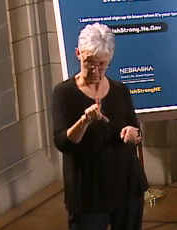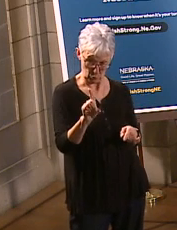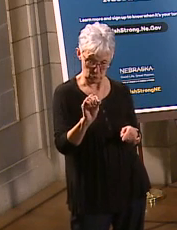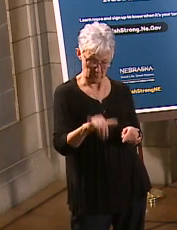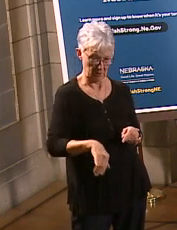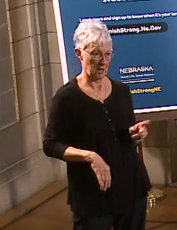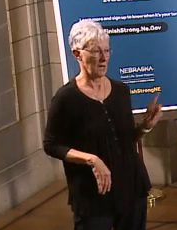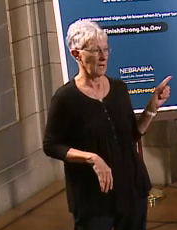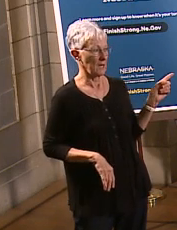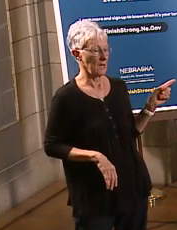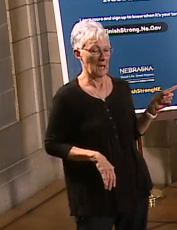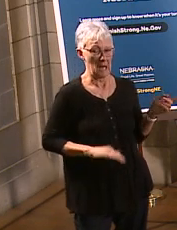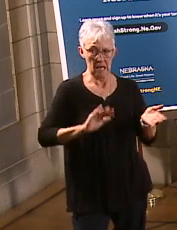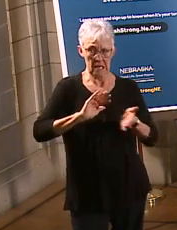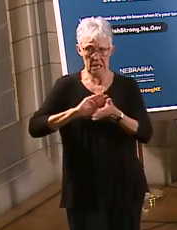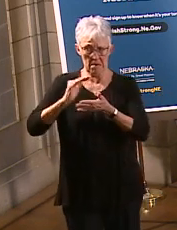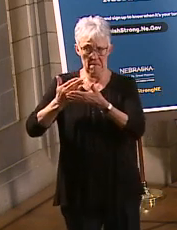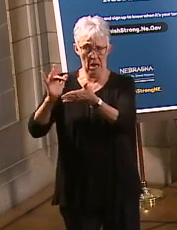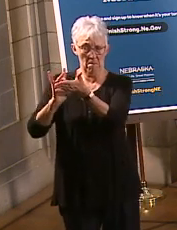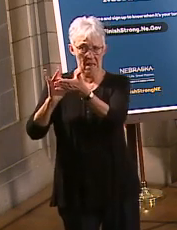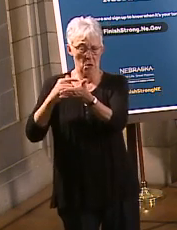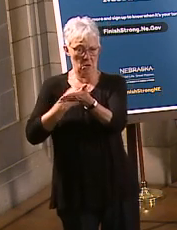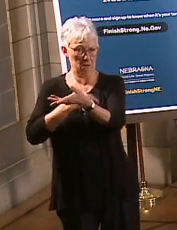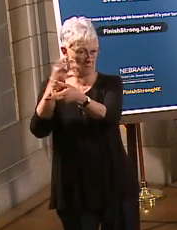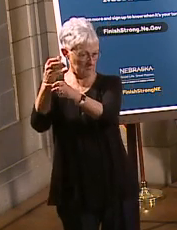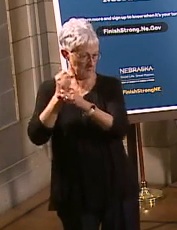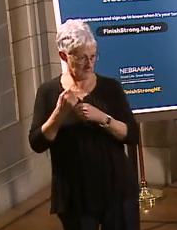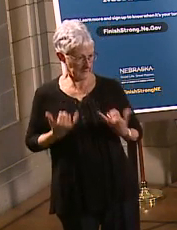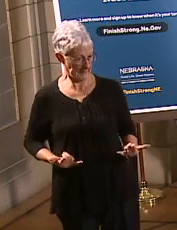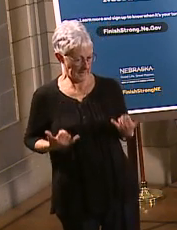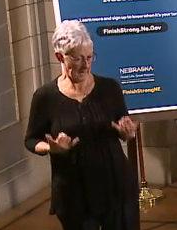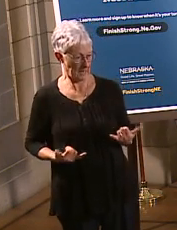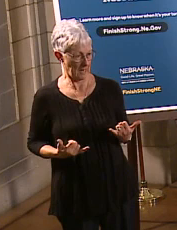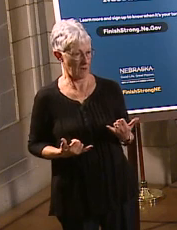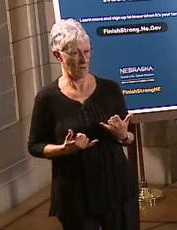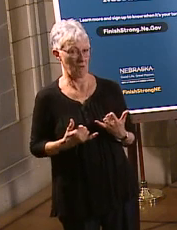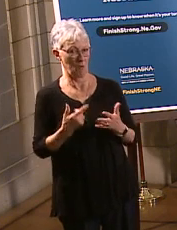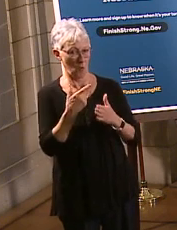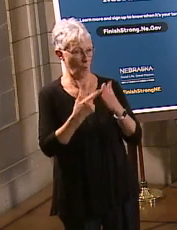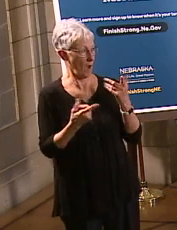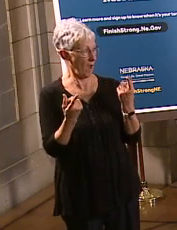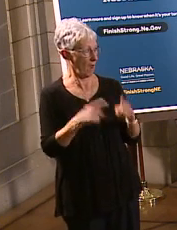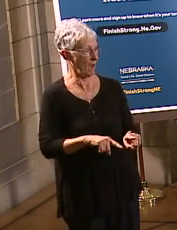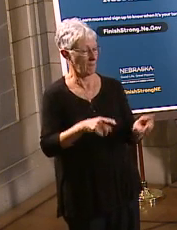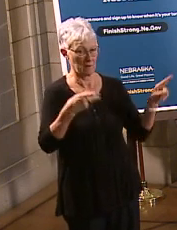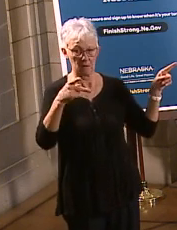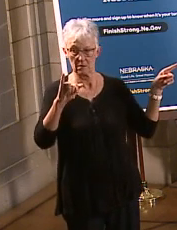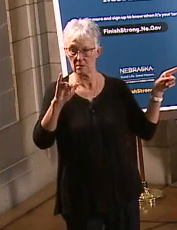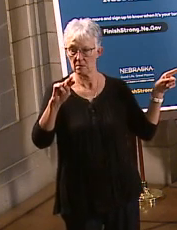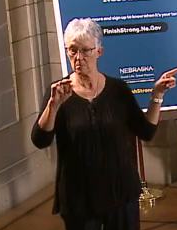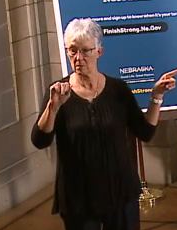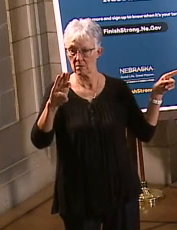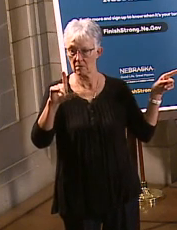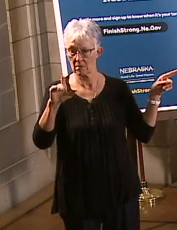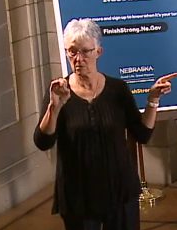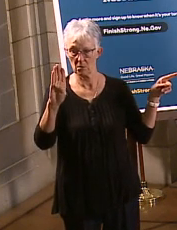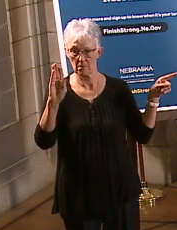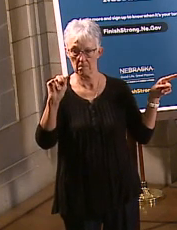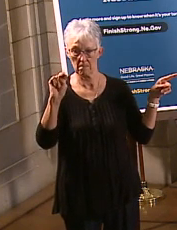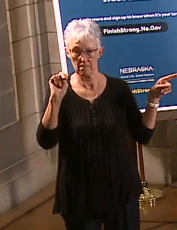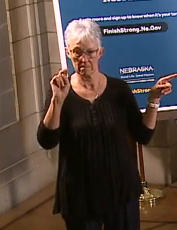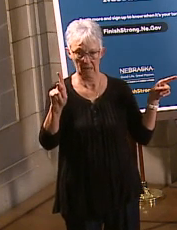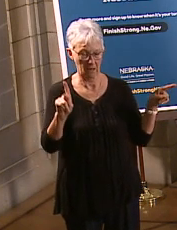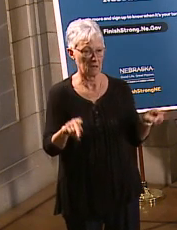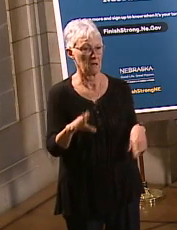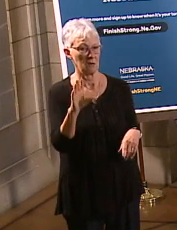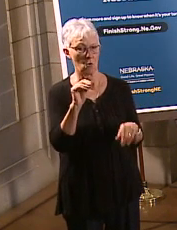coming into the state, I think you can see, you know, here in Lincoln with what they're doing at the Pinnacle Bank Arena or what Douglas County has done with like the